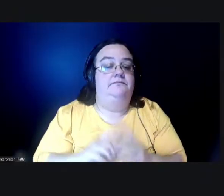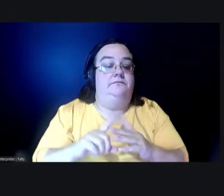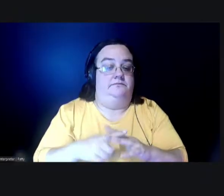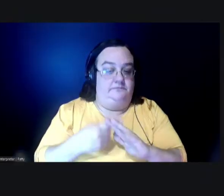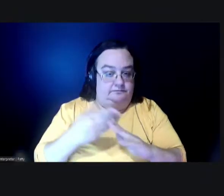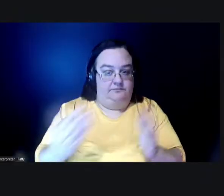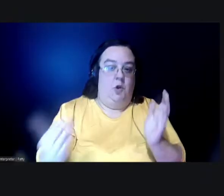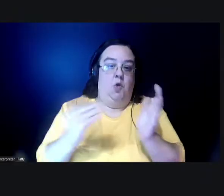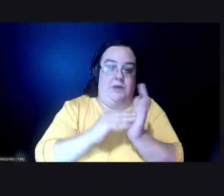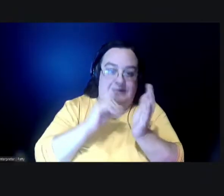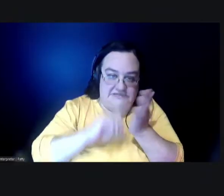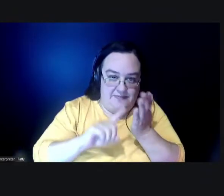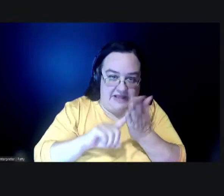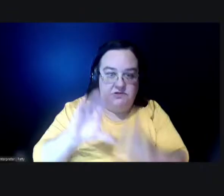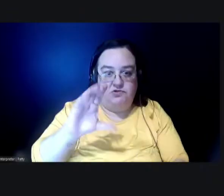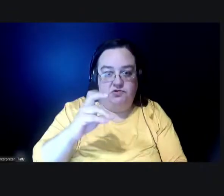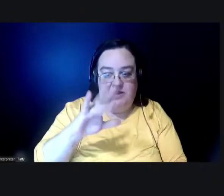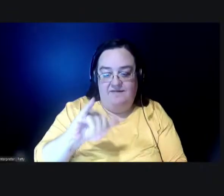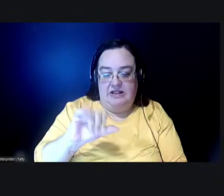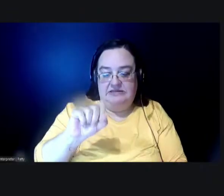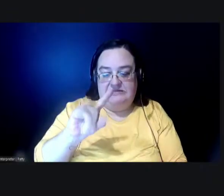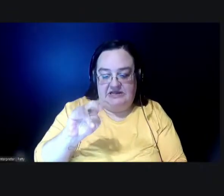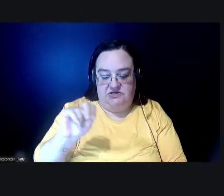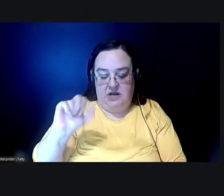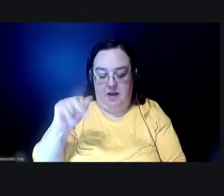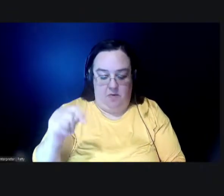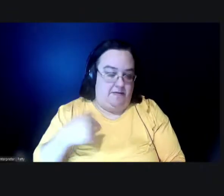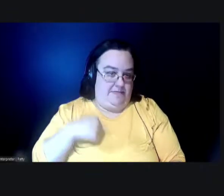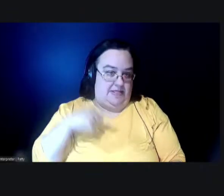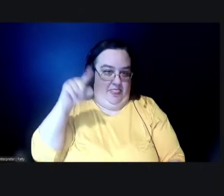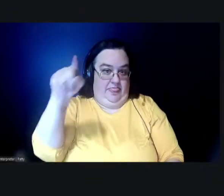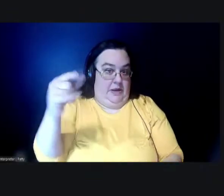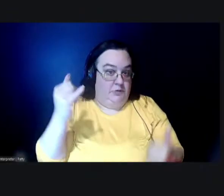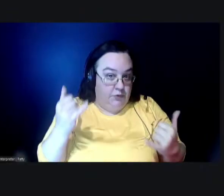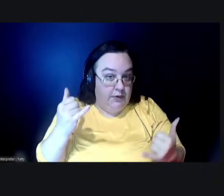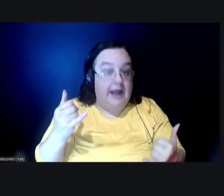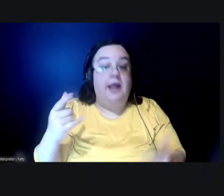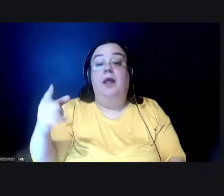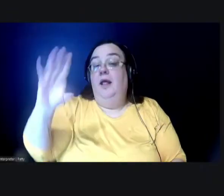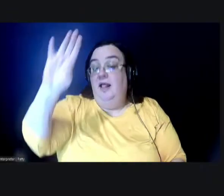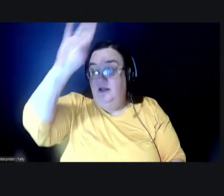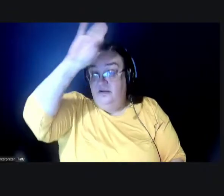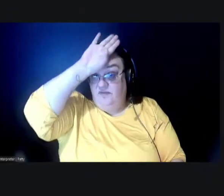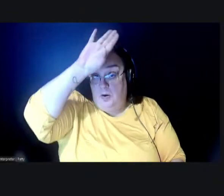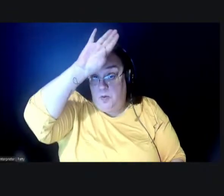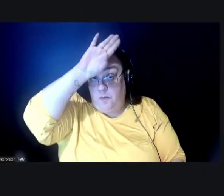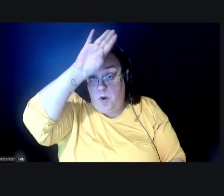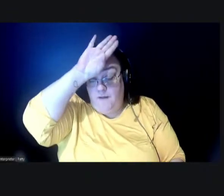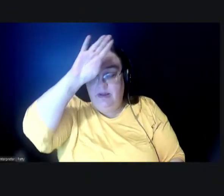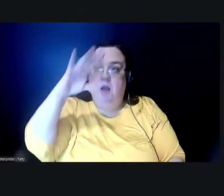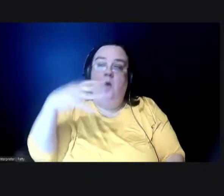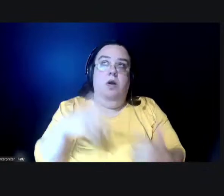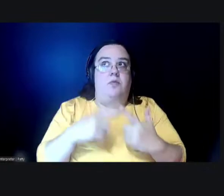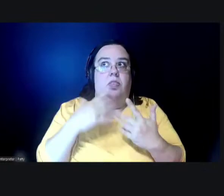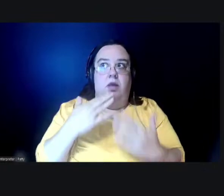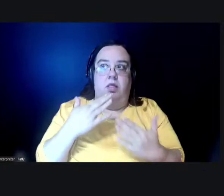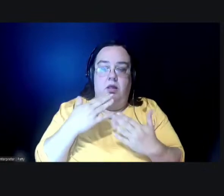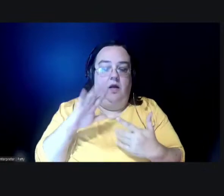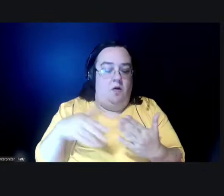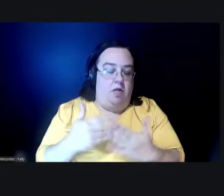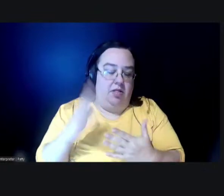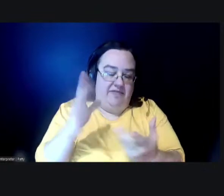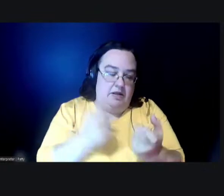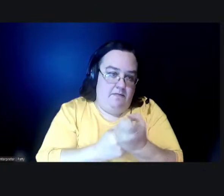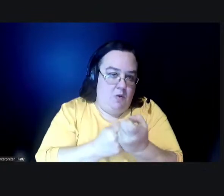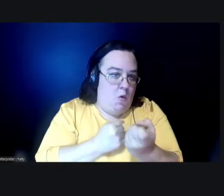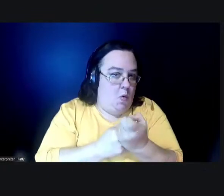up at Cheverly Station Apartments. I was there today. The fire department, want to thank them for all their support, and